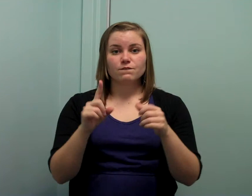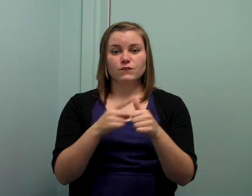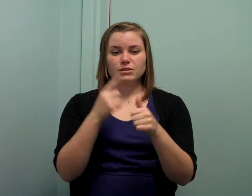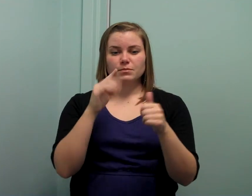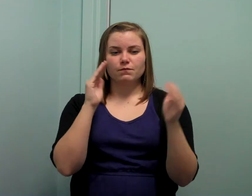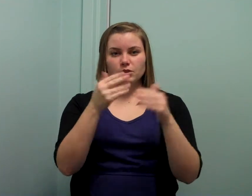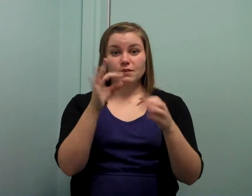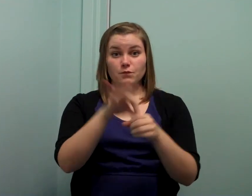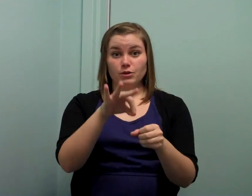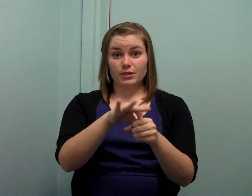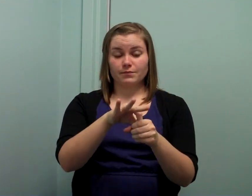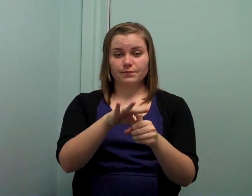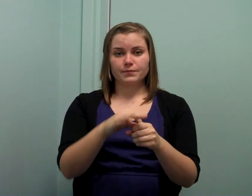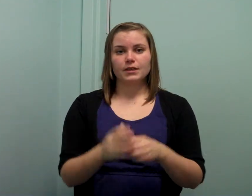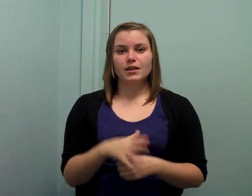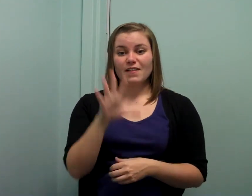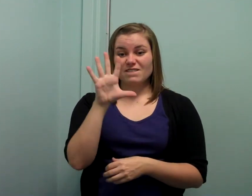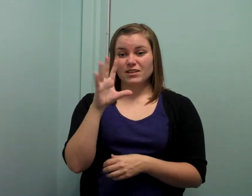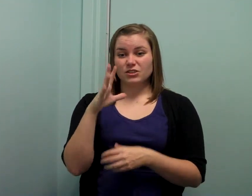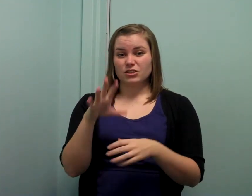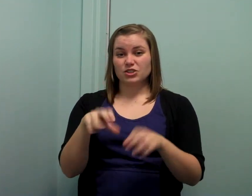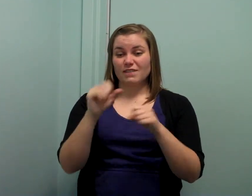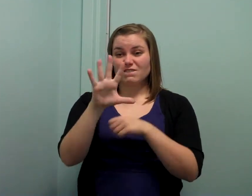50 years to get every white man a vote.